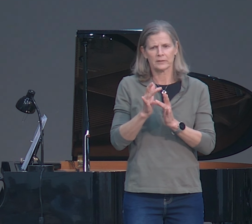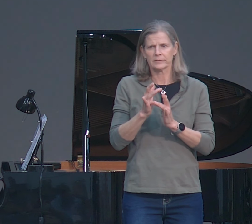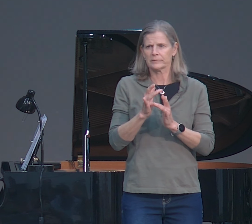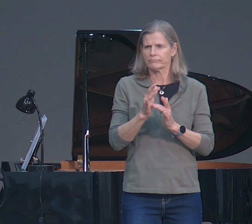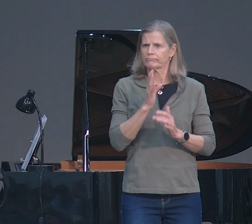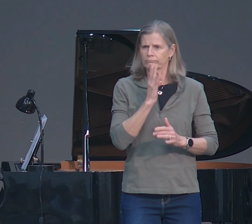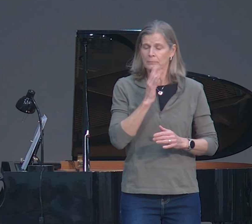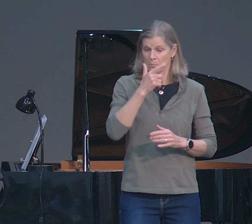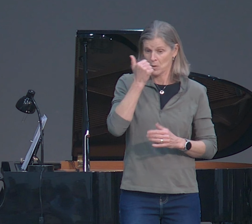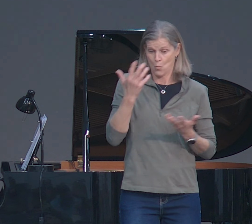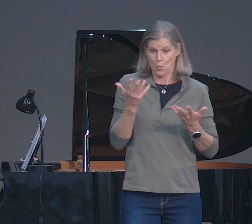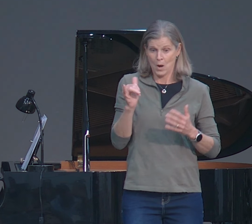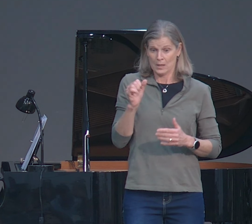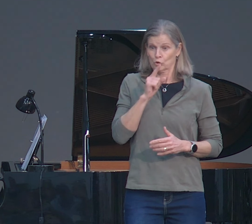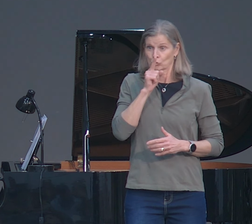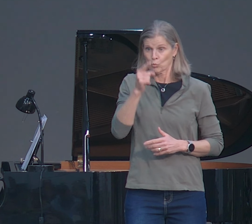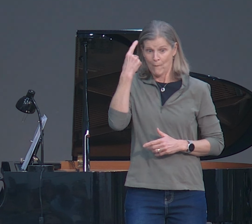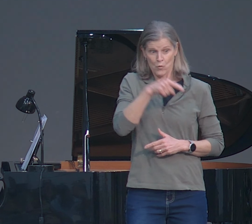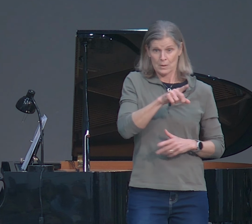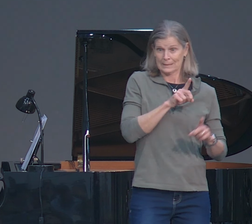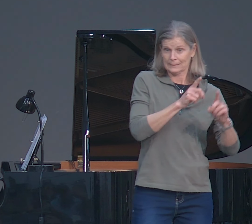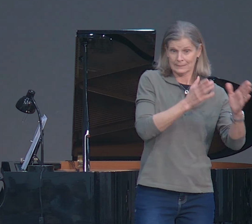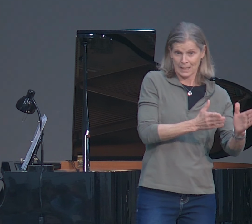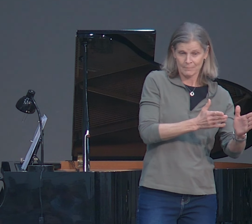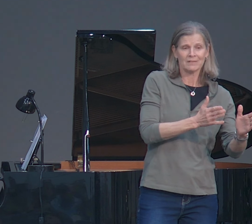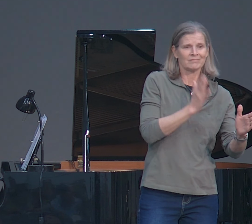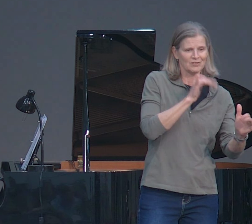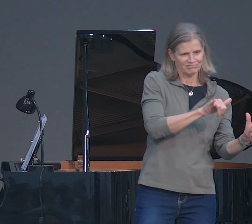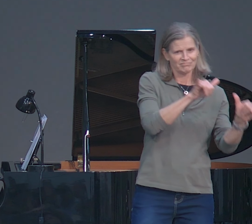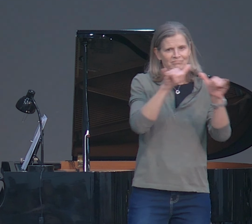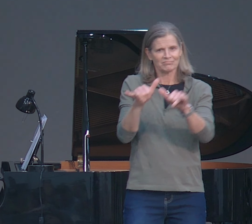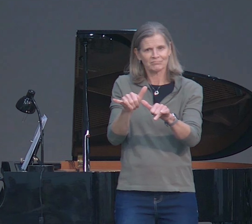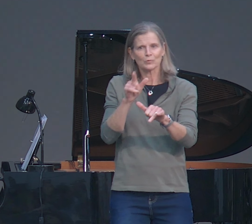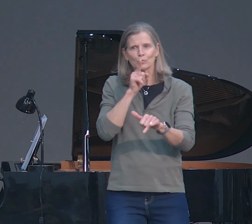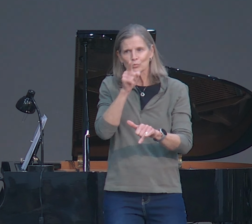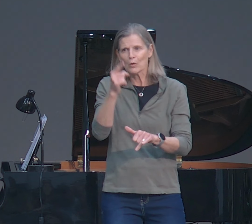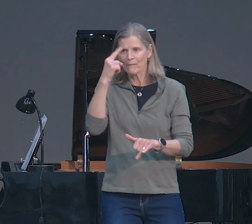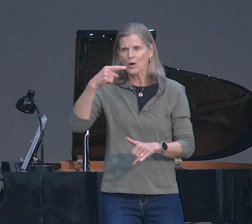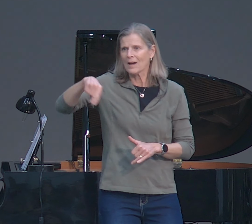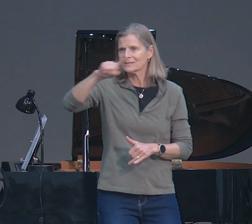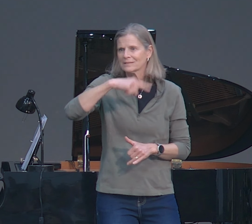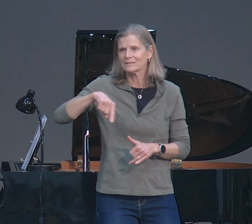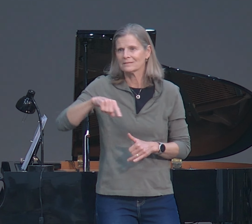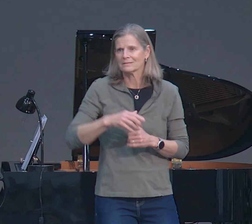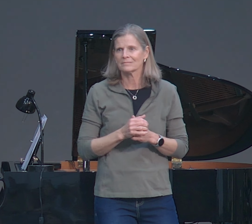because what is true for the disciples will also be true for us.